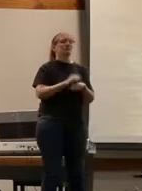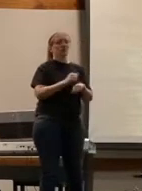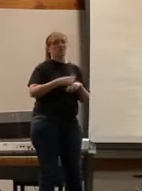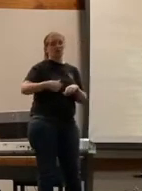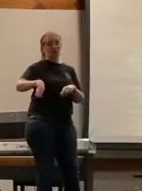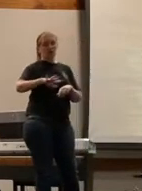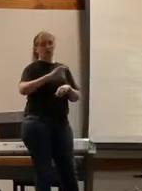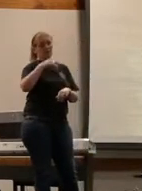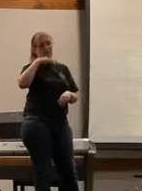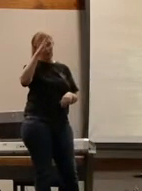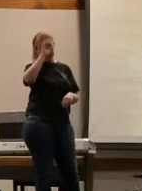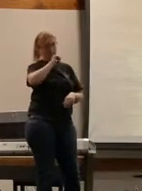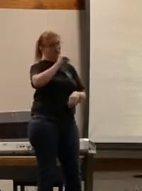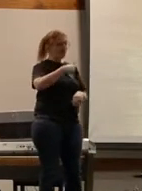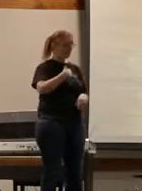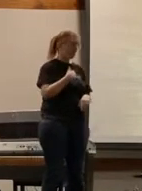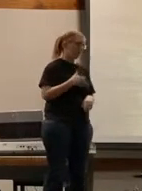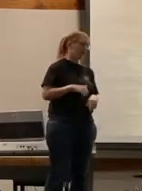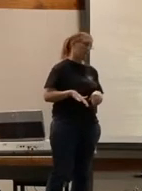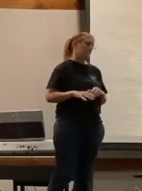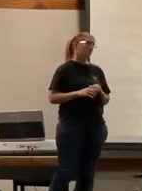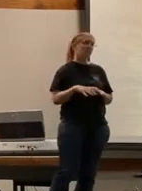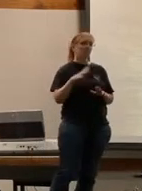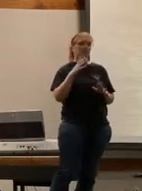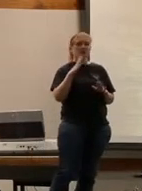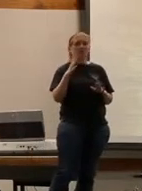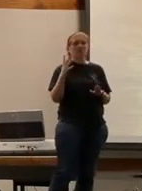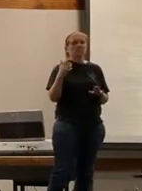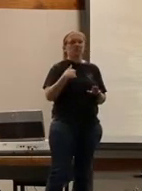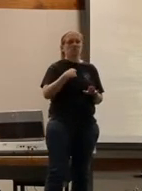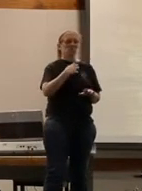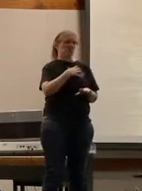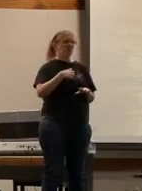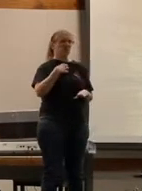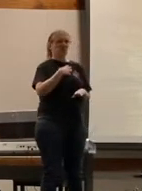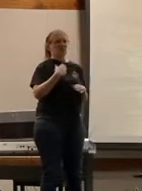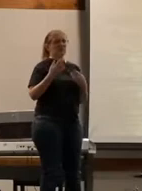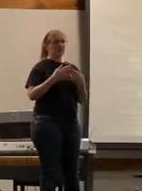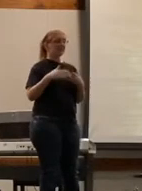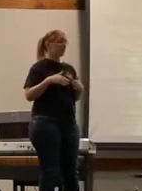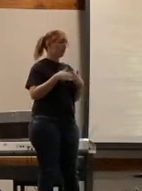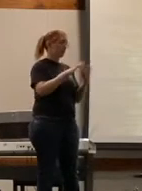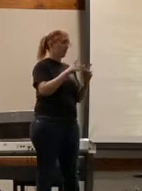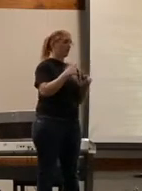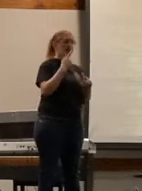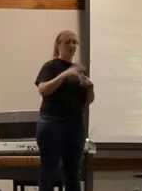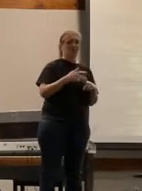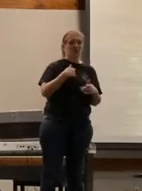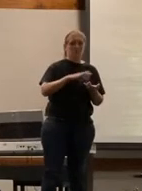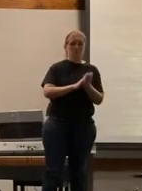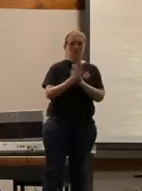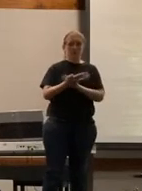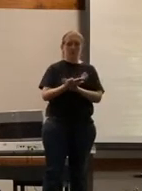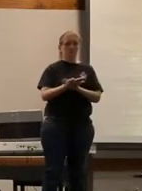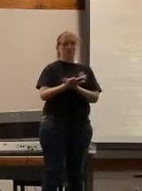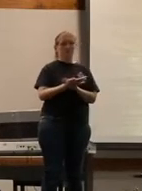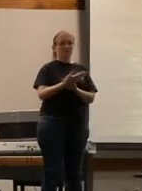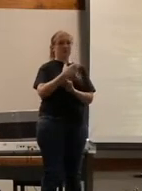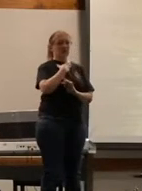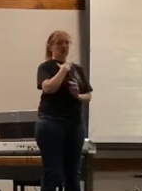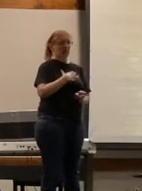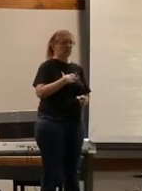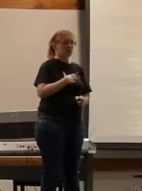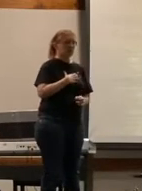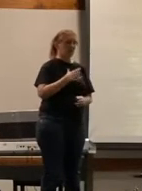My dad loved me. He was just all over it. And you know, I was on easy street. And then I became so hungry